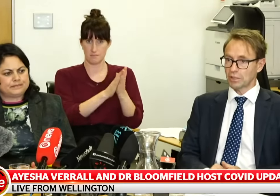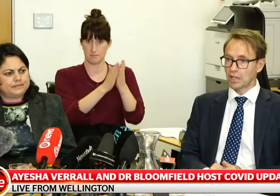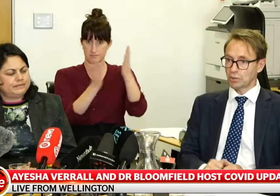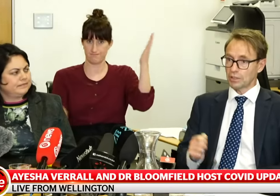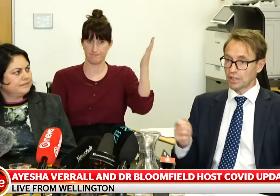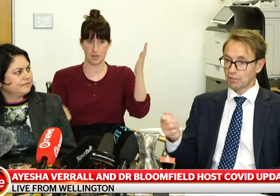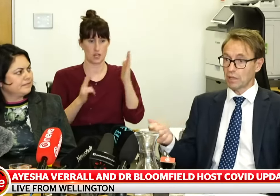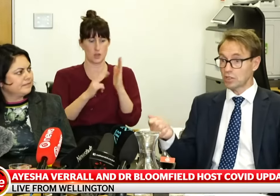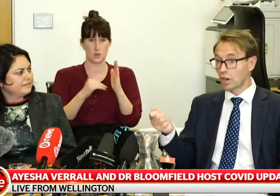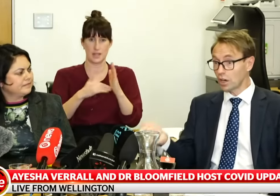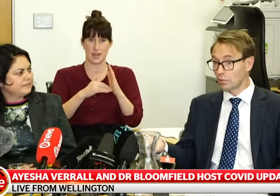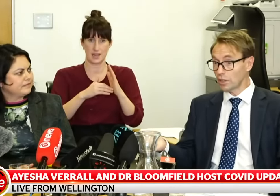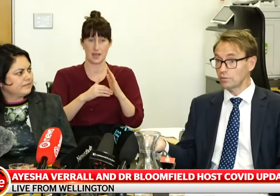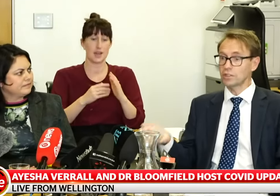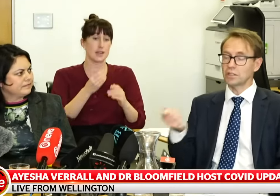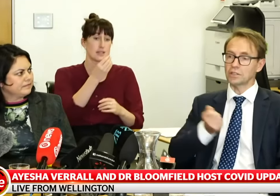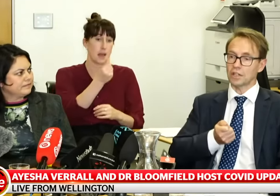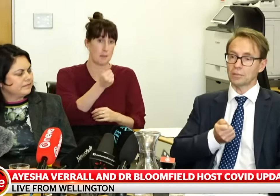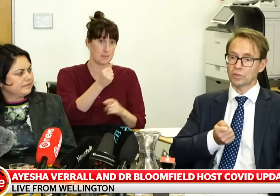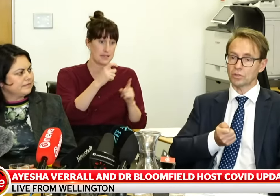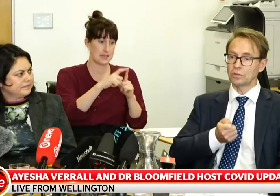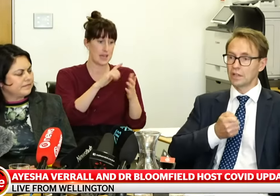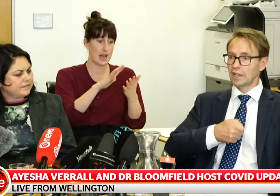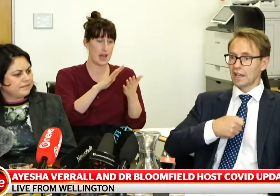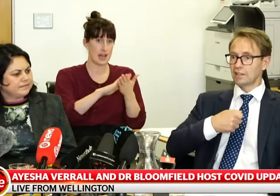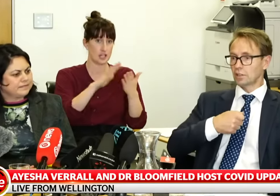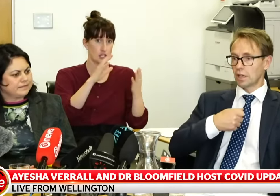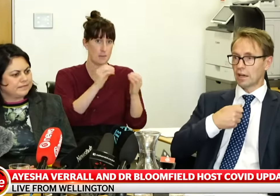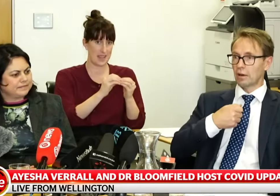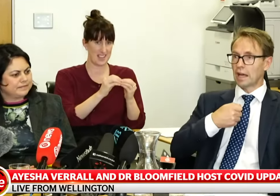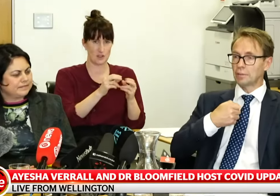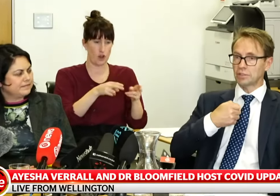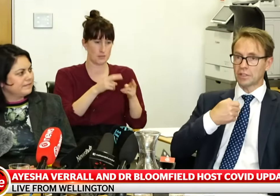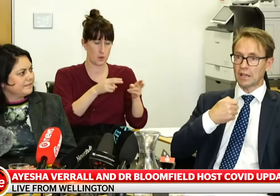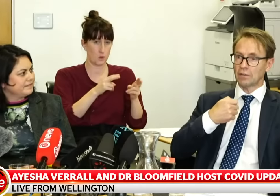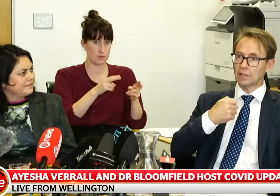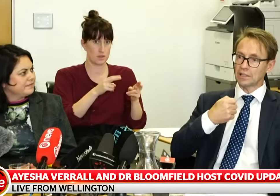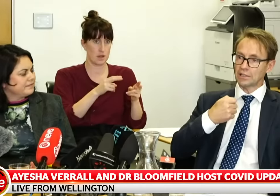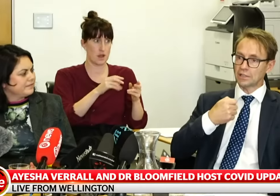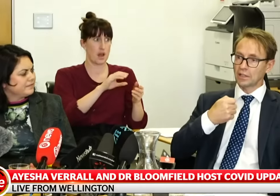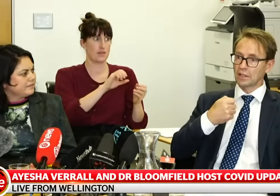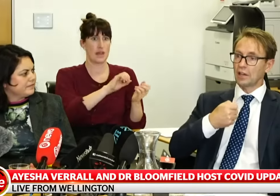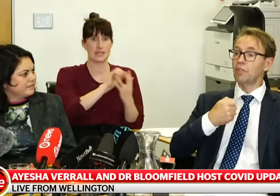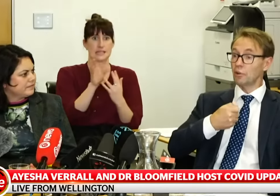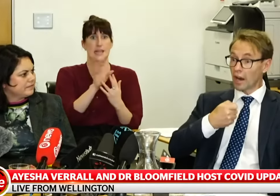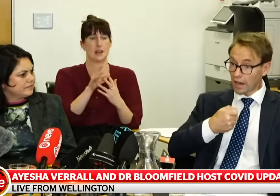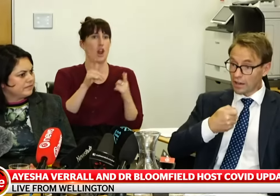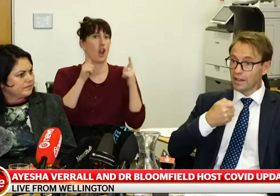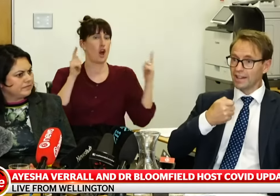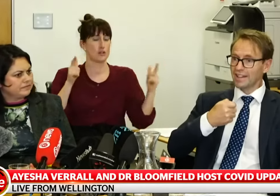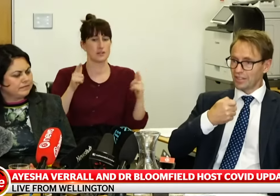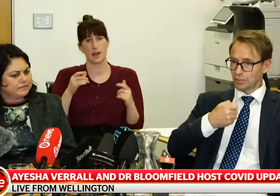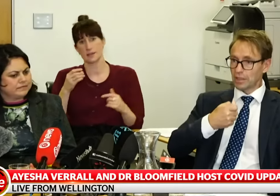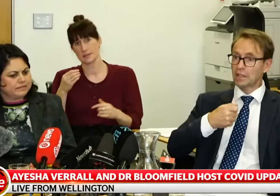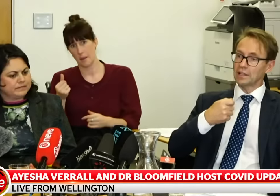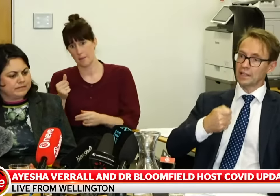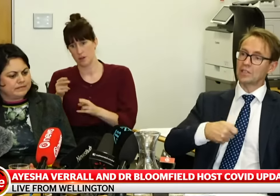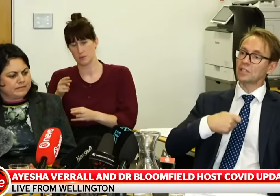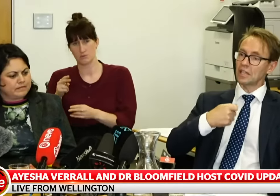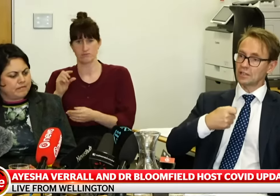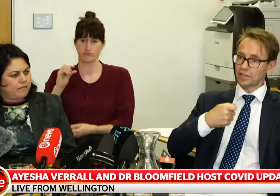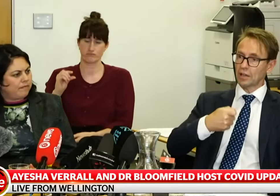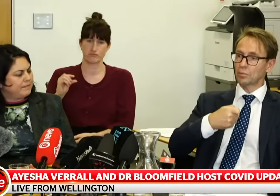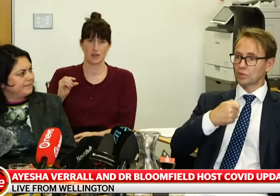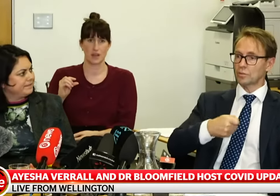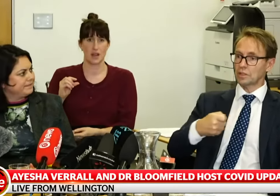know some DHBs have a much higher rate of sending samples through, and our aim is to have at least, if there are this many, at